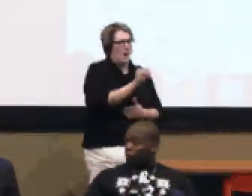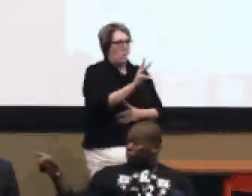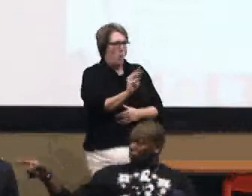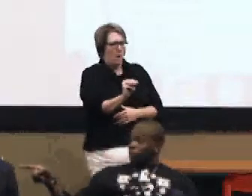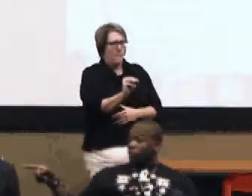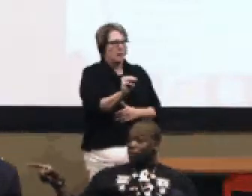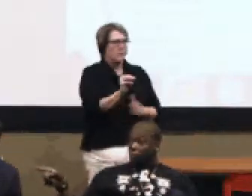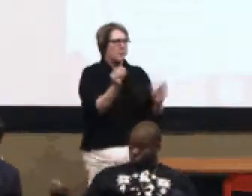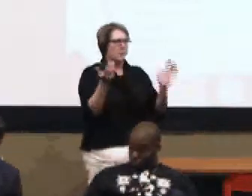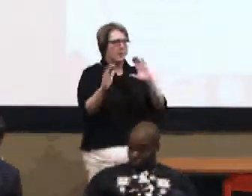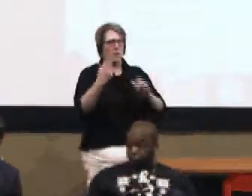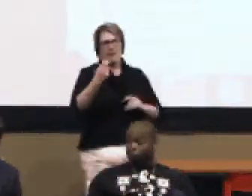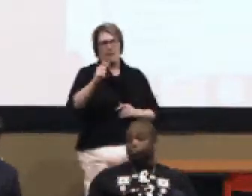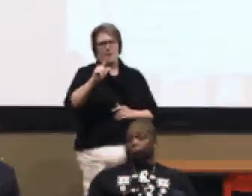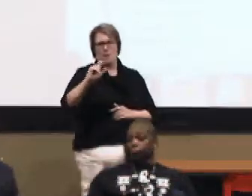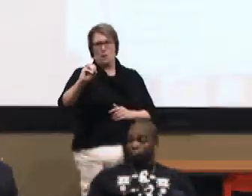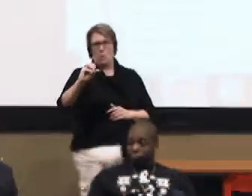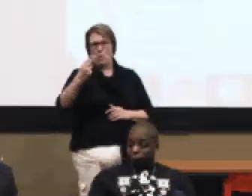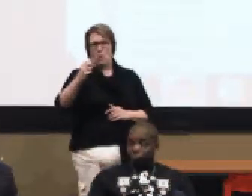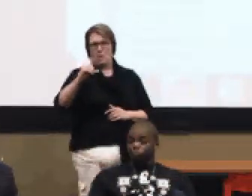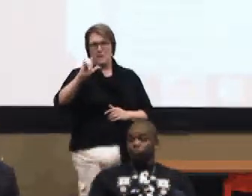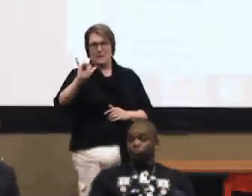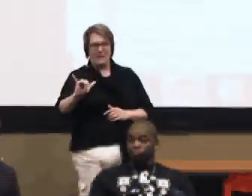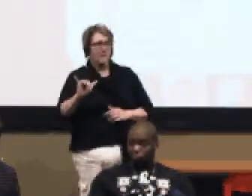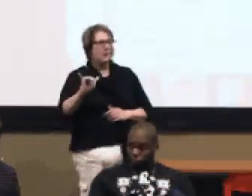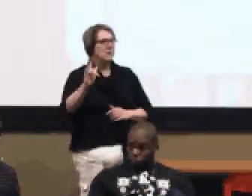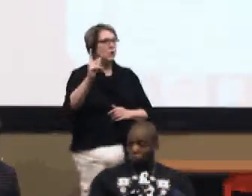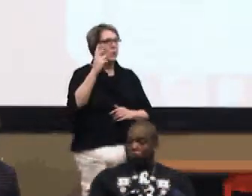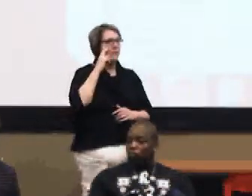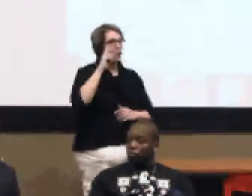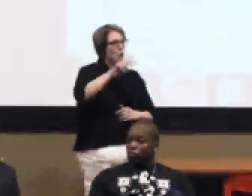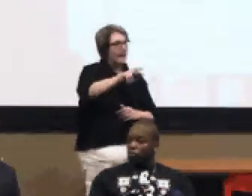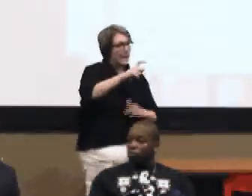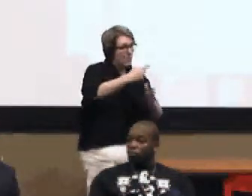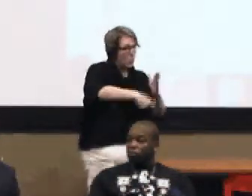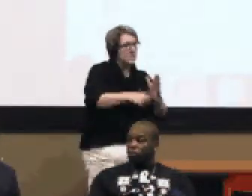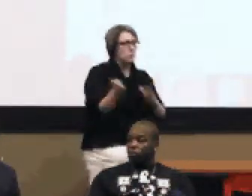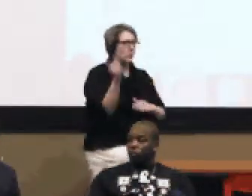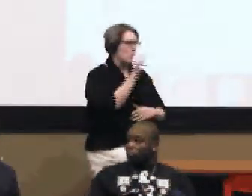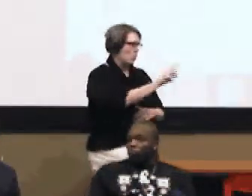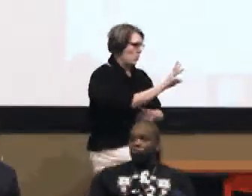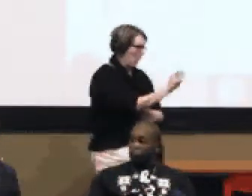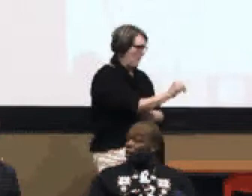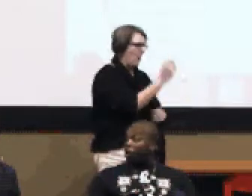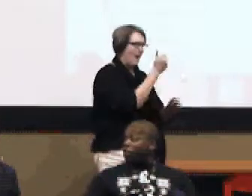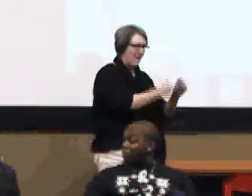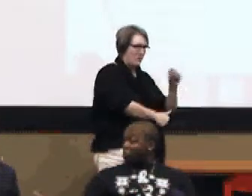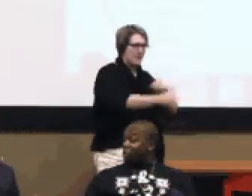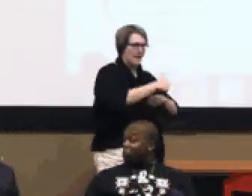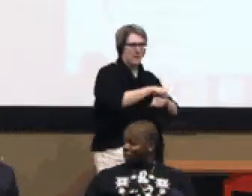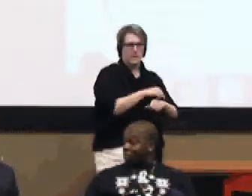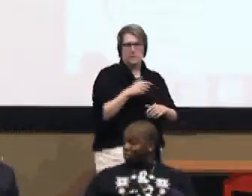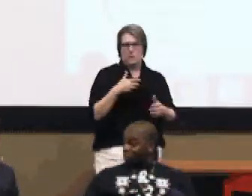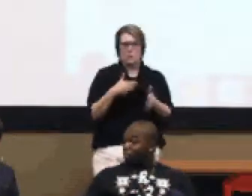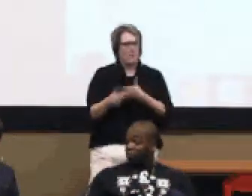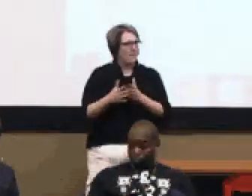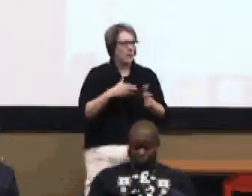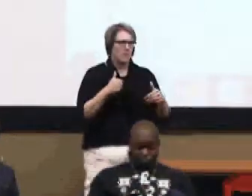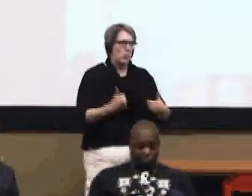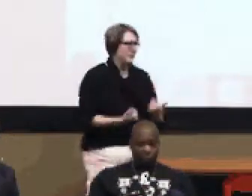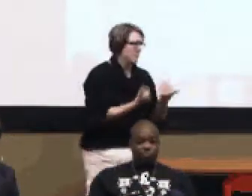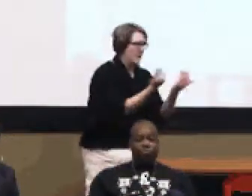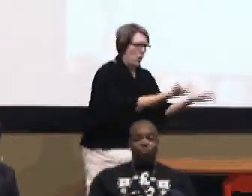versus Hello Holidays, right? I think that somebody who's looking purely at price is going to go to Walmart every time. Regardless of what's being offered.